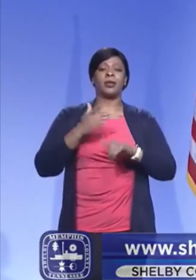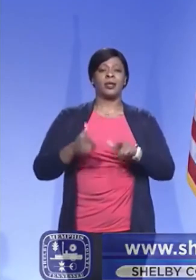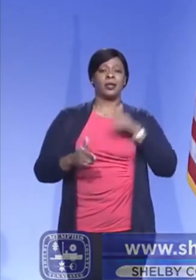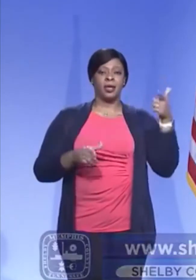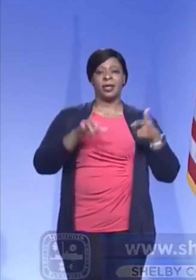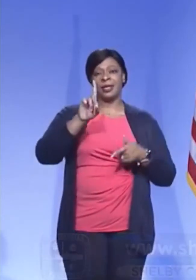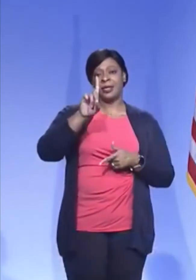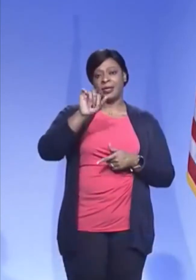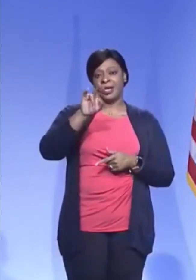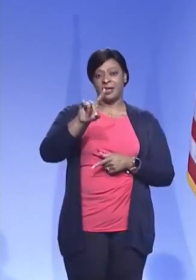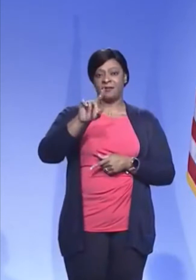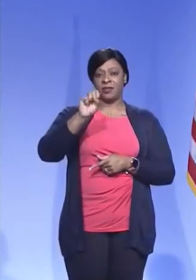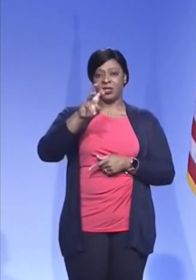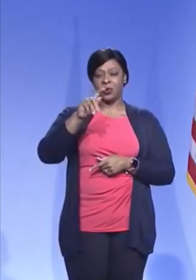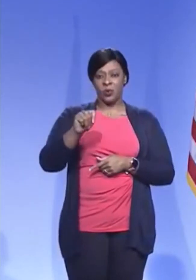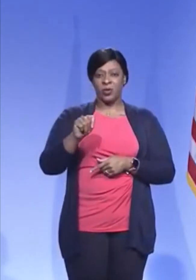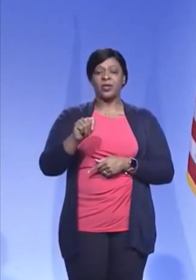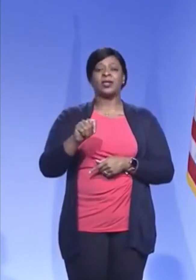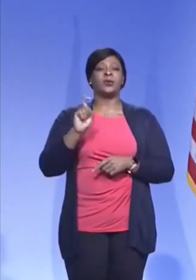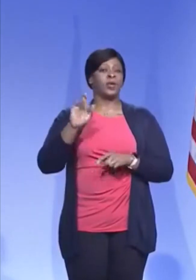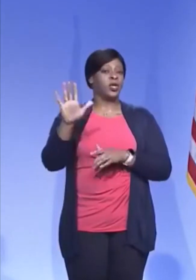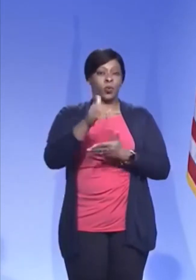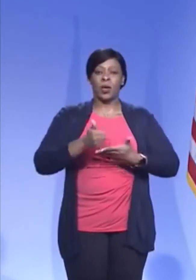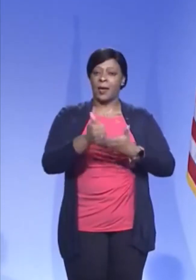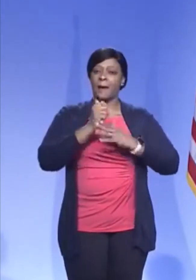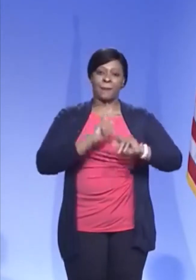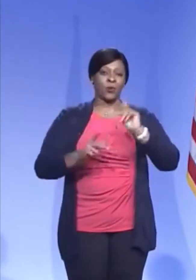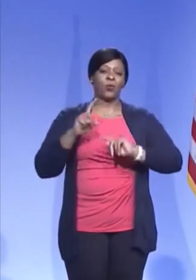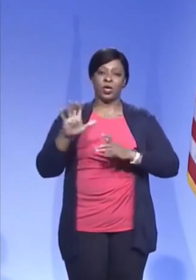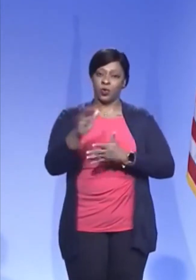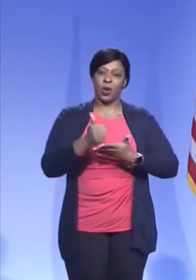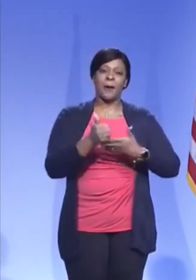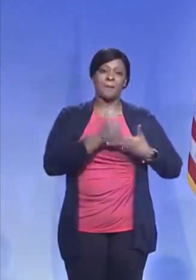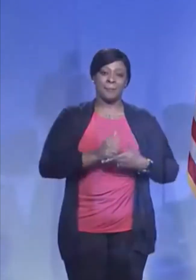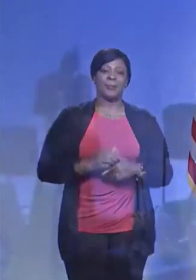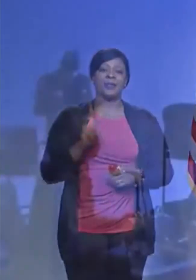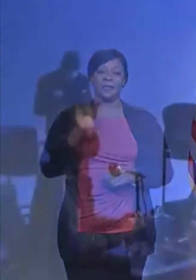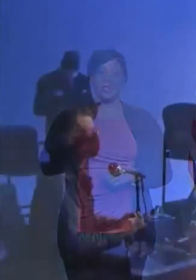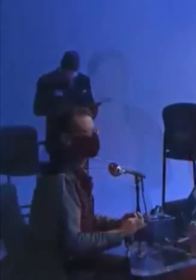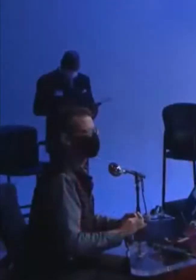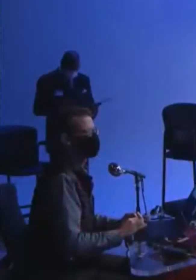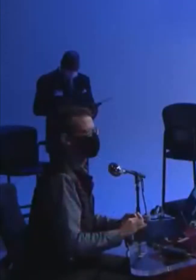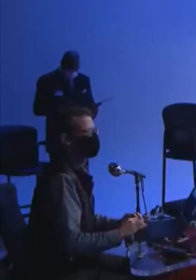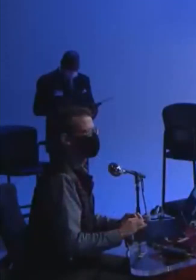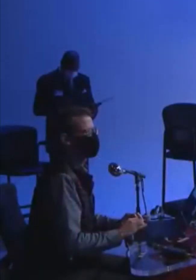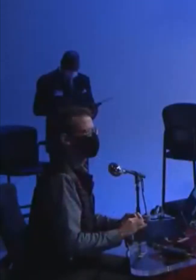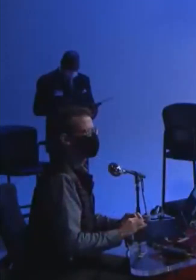David. We need your help, folks. We need your help. David.